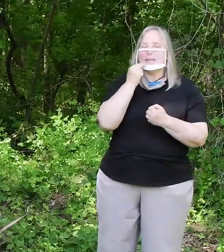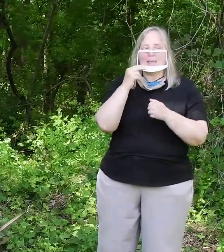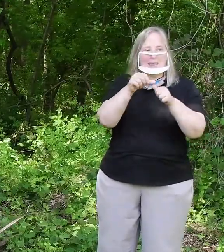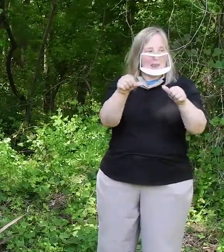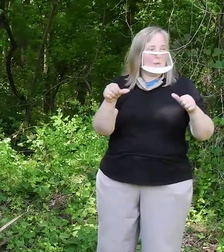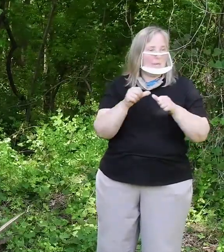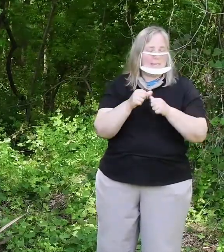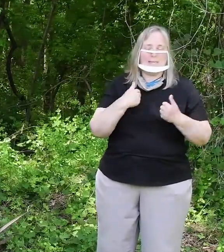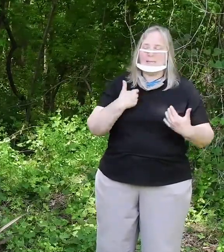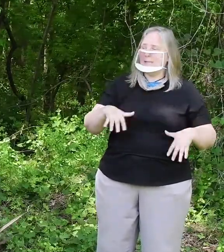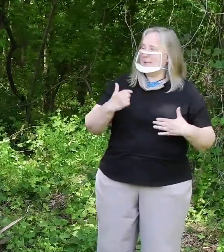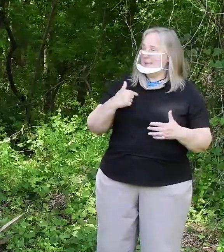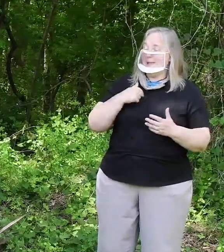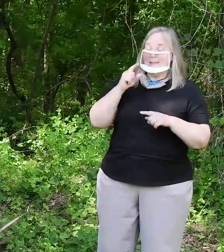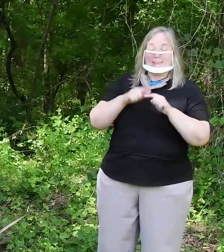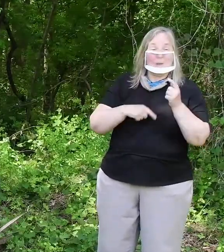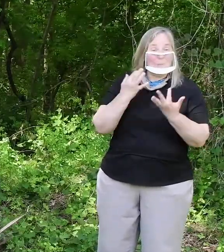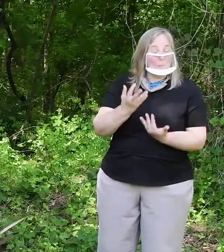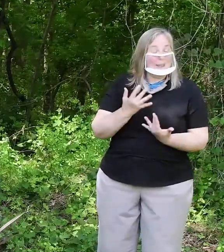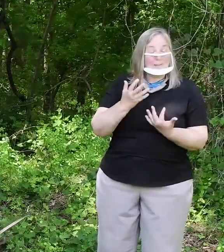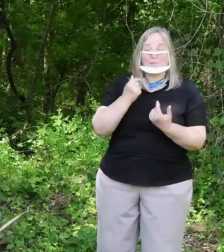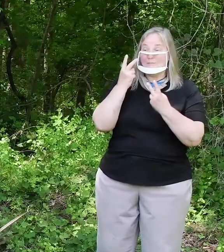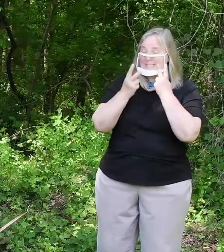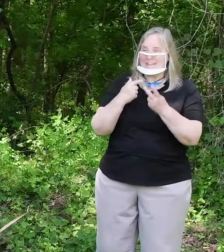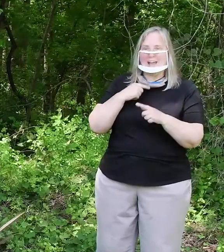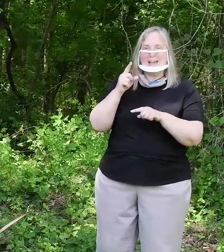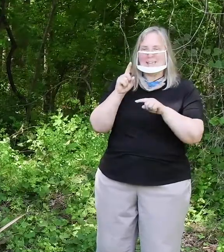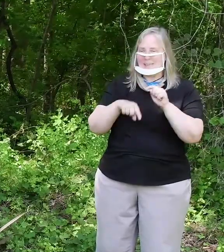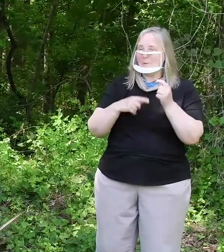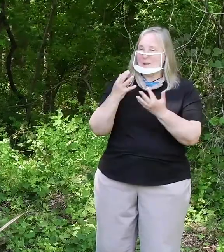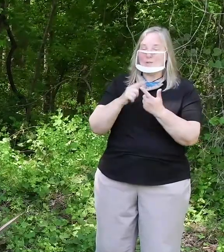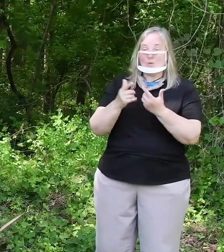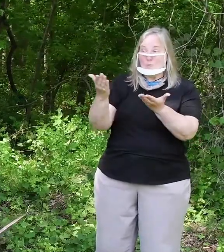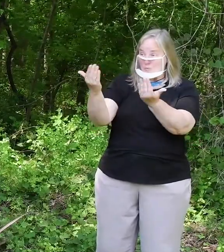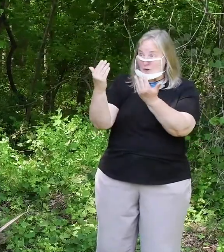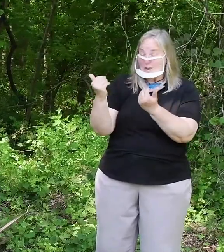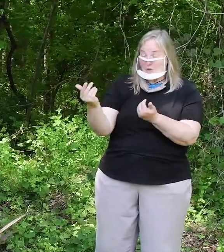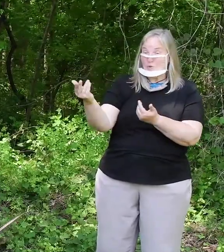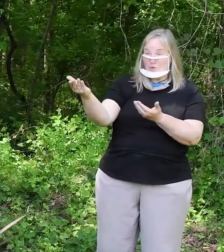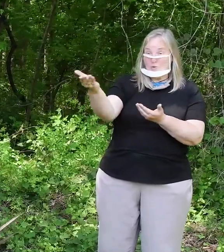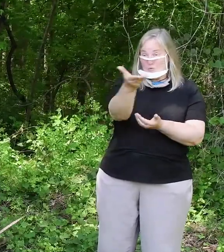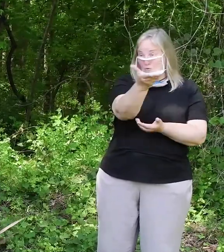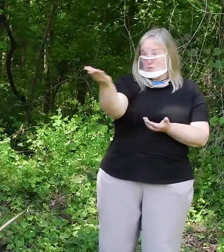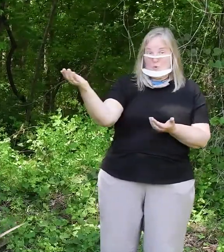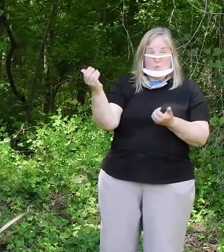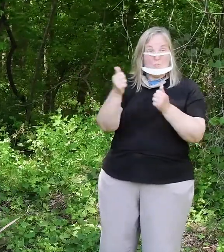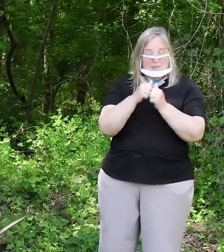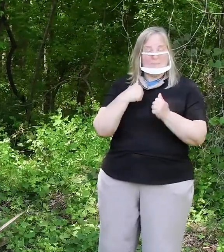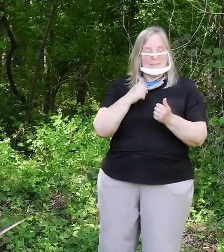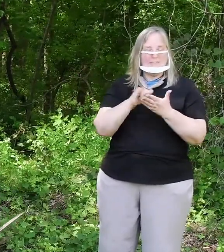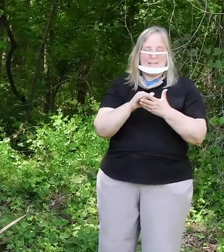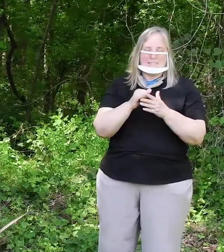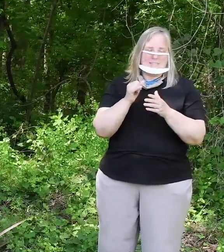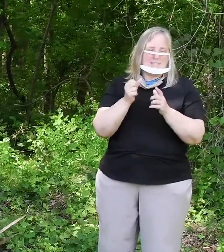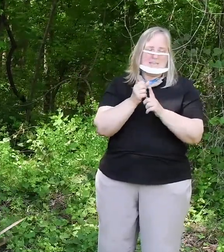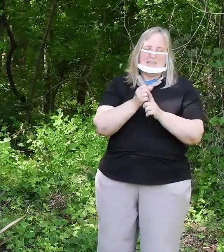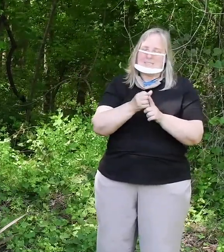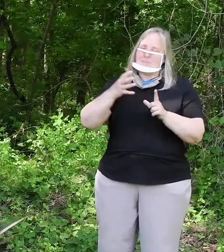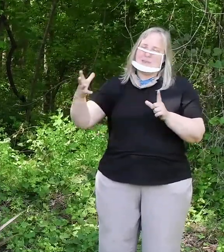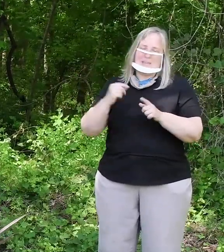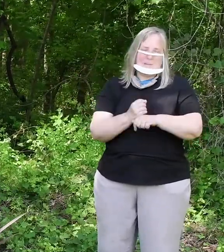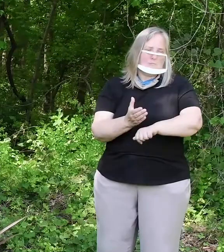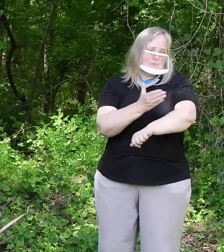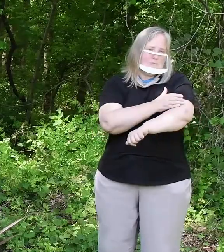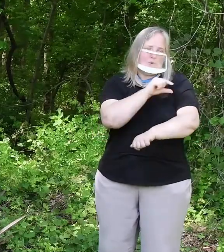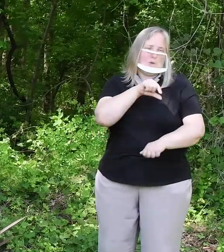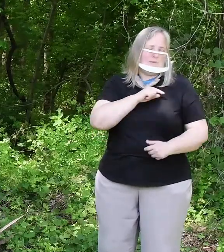I really can't wait to visit them. I can't wait to bring you with me. This is truly expanding and improving our quality of life here, and I'm